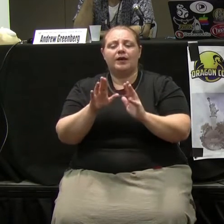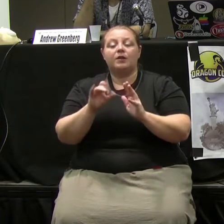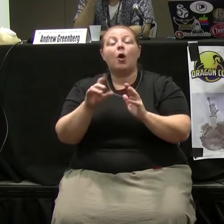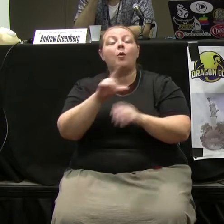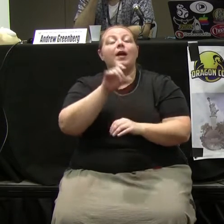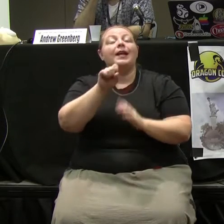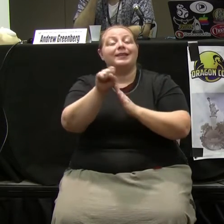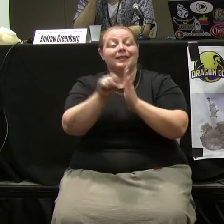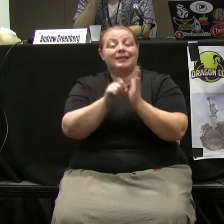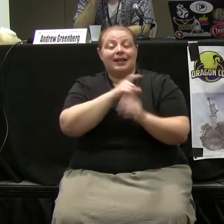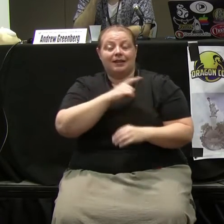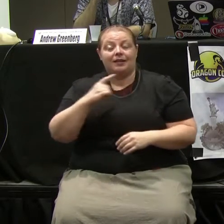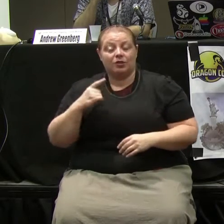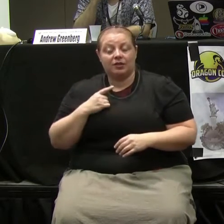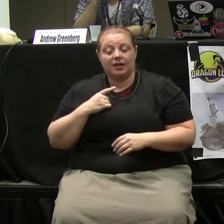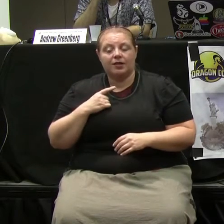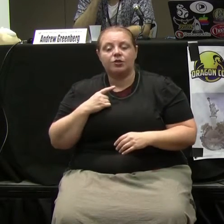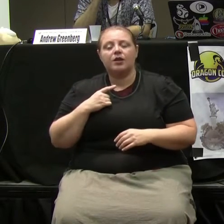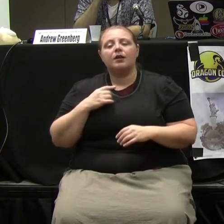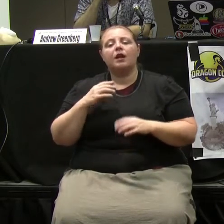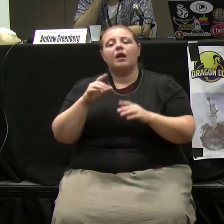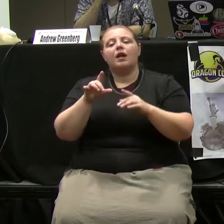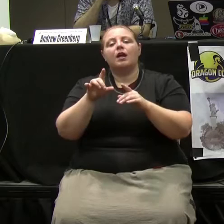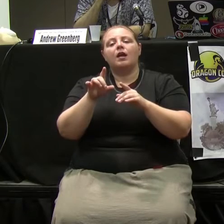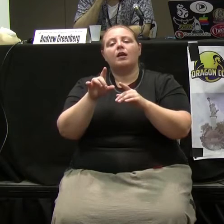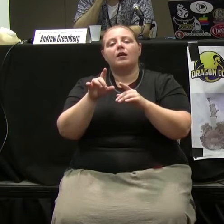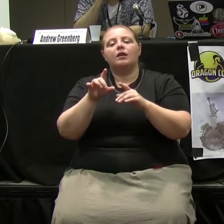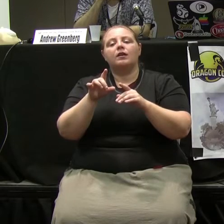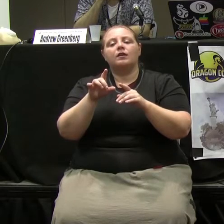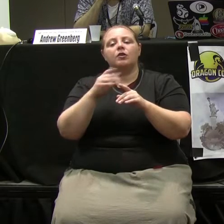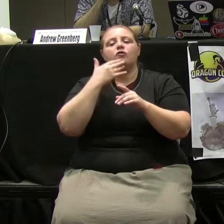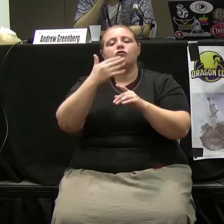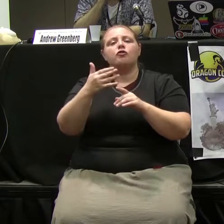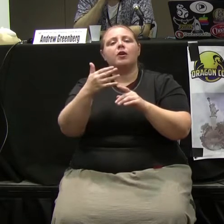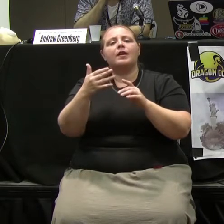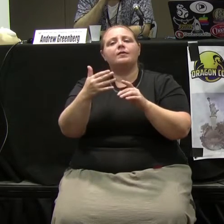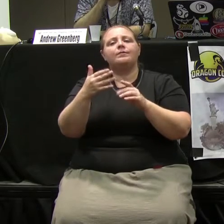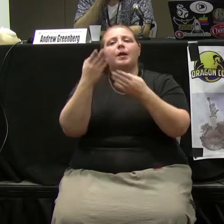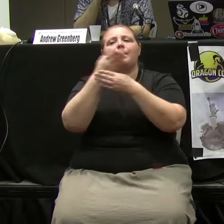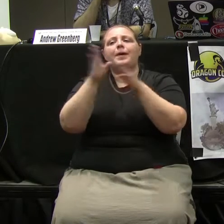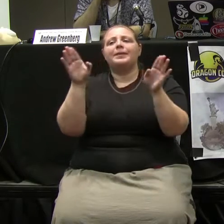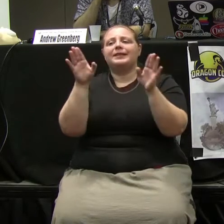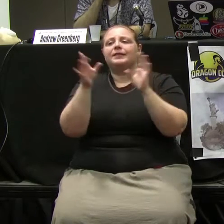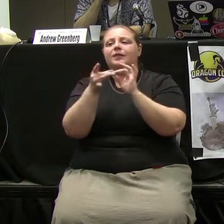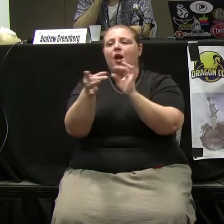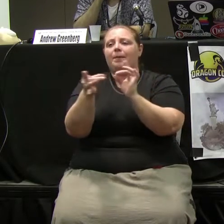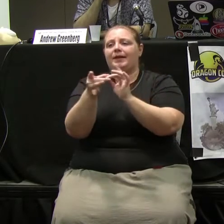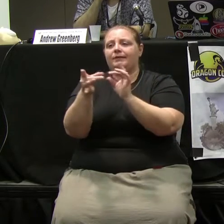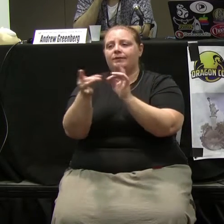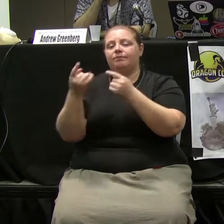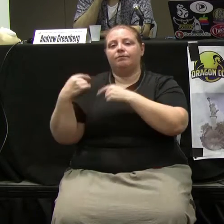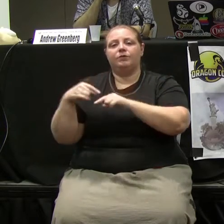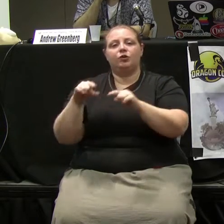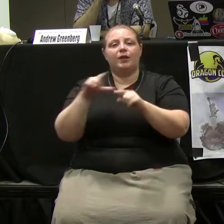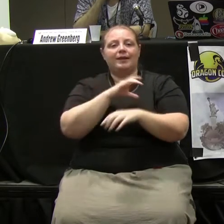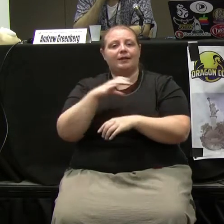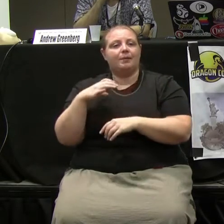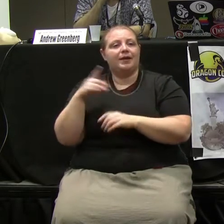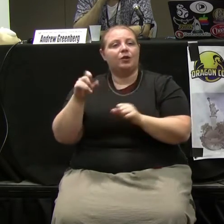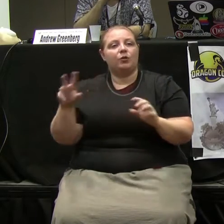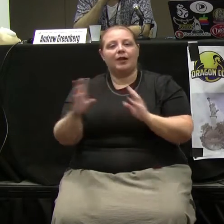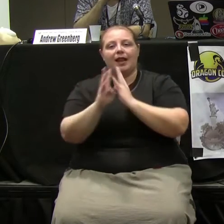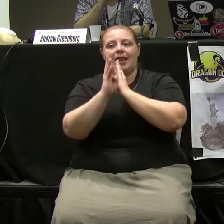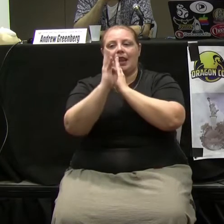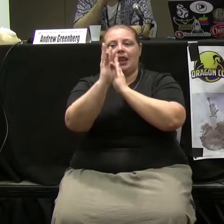state legislatures is that there tends to also be a good public comment period during committees where you can line up a whole